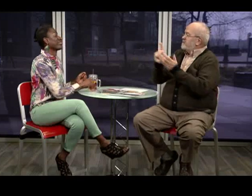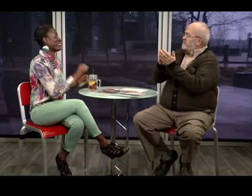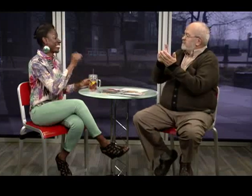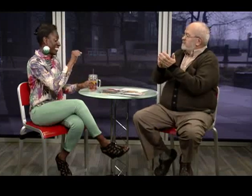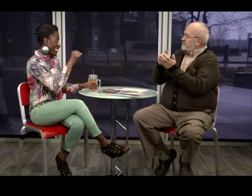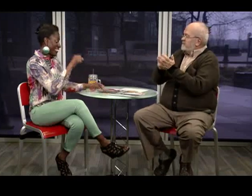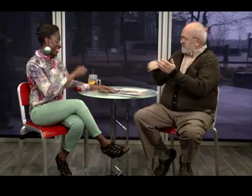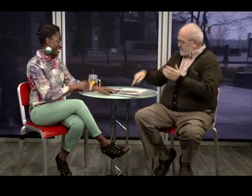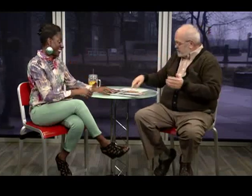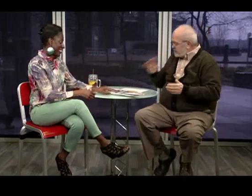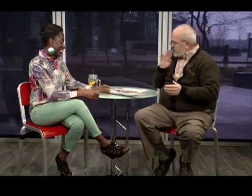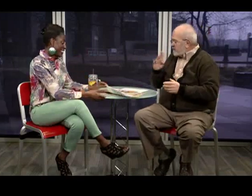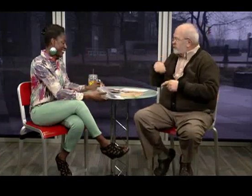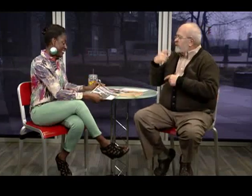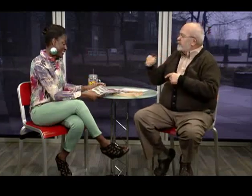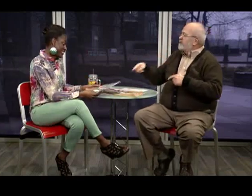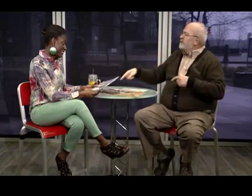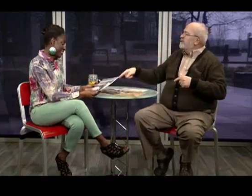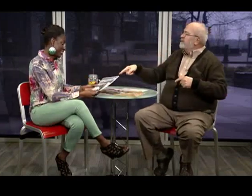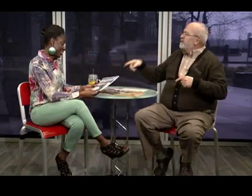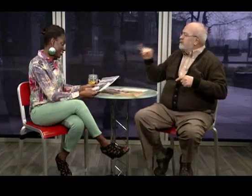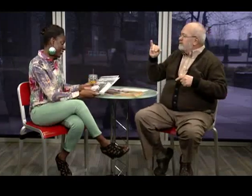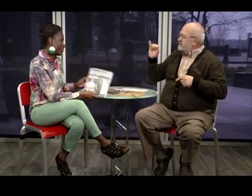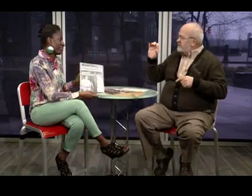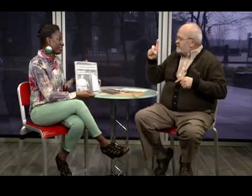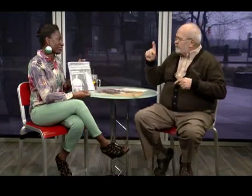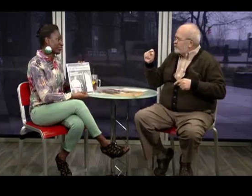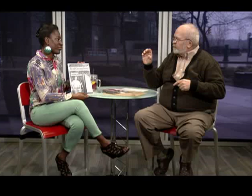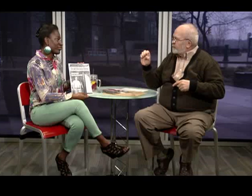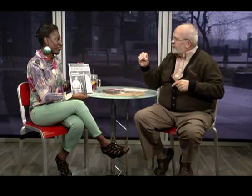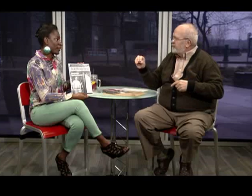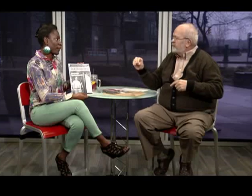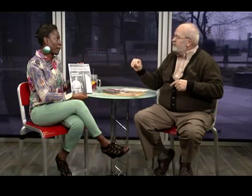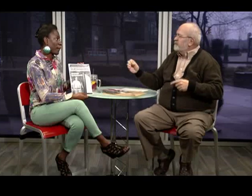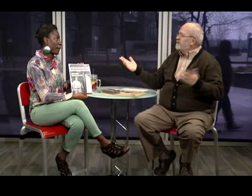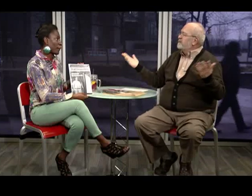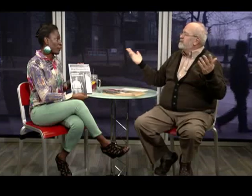Also, Ontario has a publication that I brought in here as well.